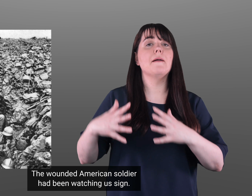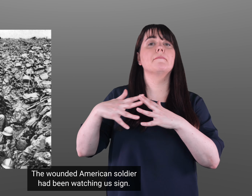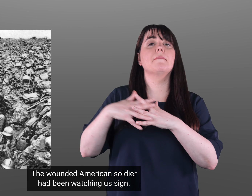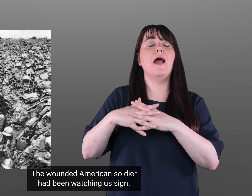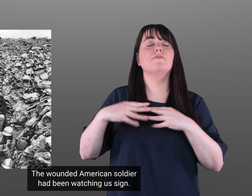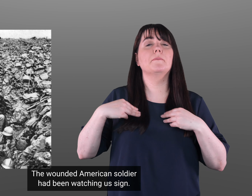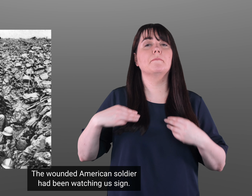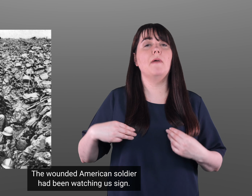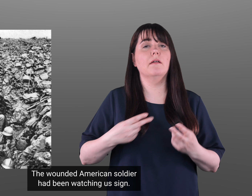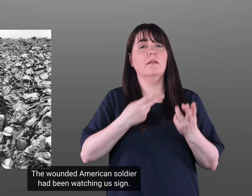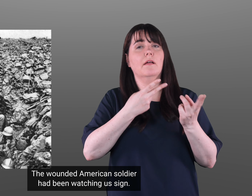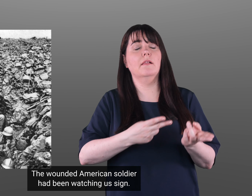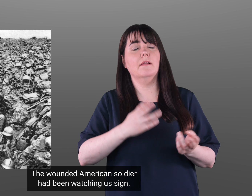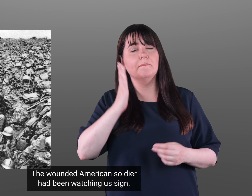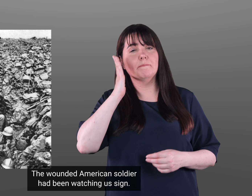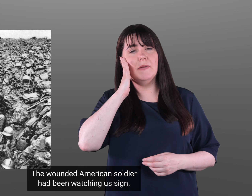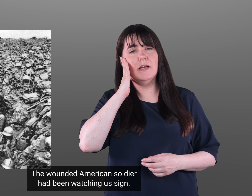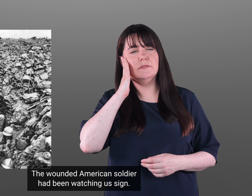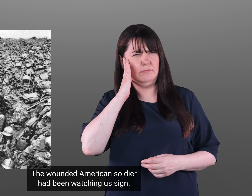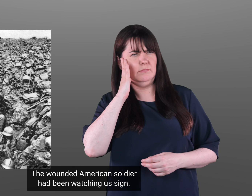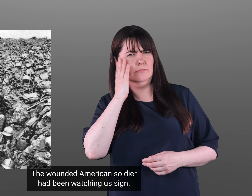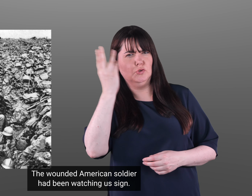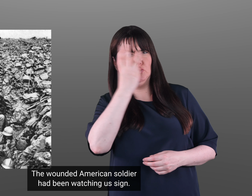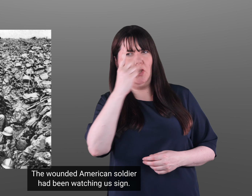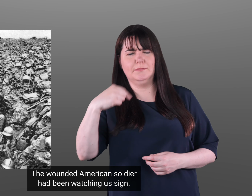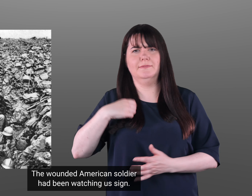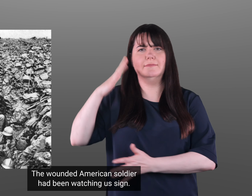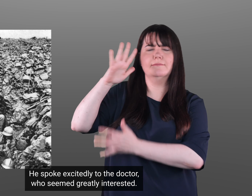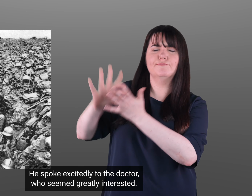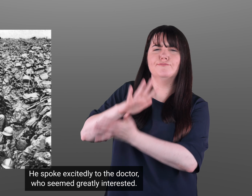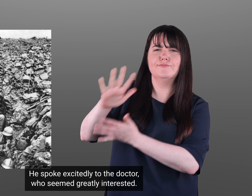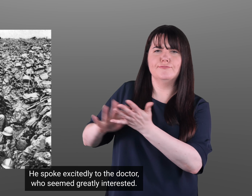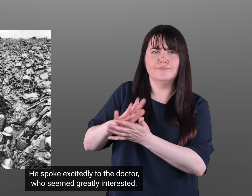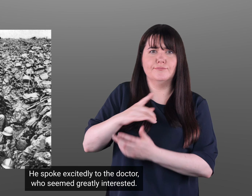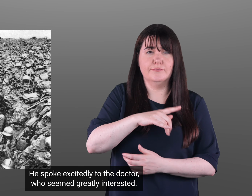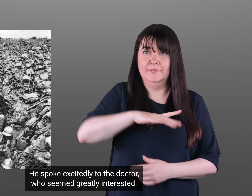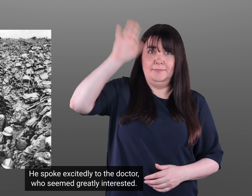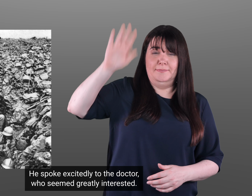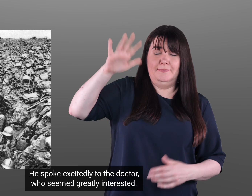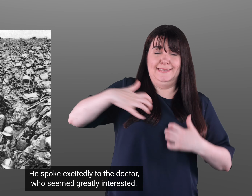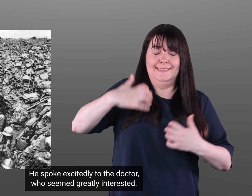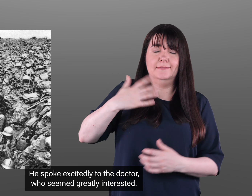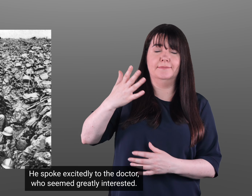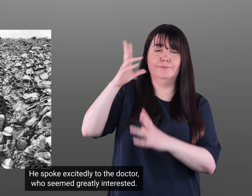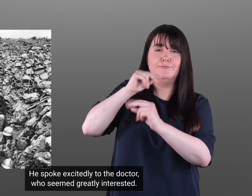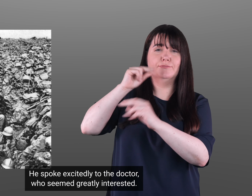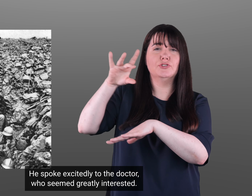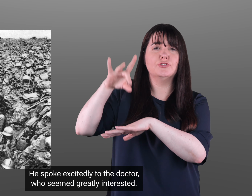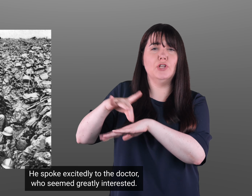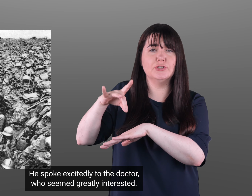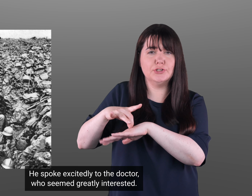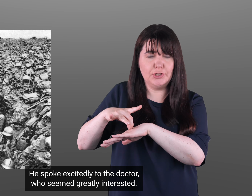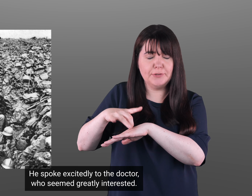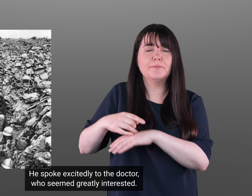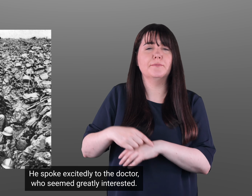The wounded American soldier had been watching us sign. He spoke excitedly to the doctor, who seemed greatly interested. "This man says